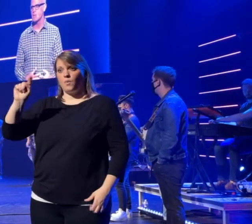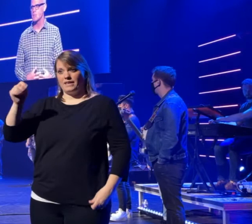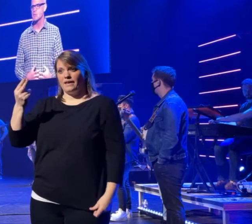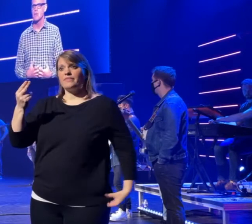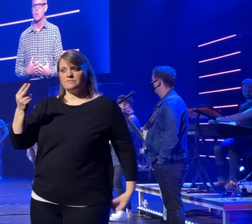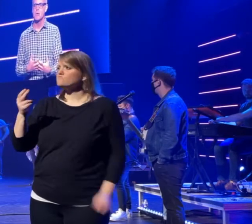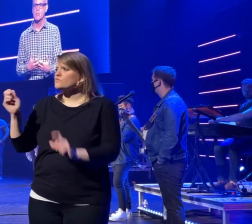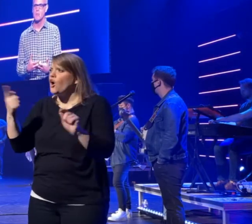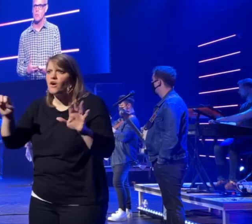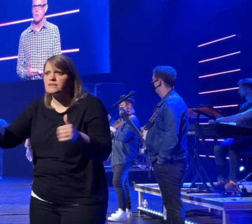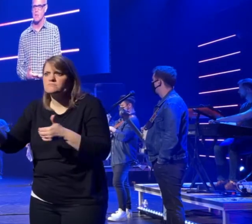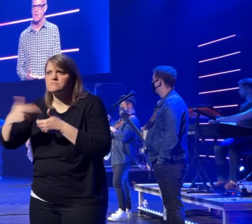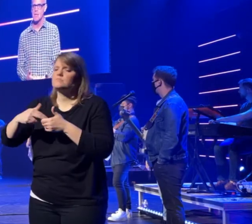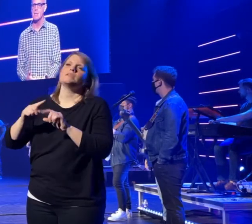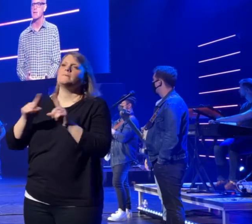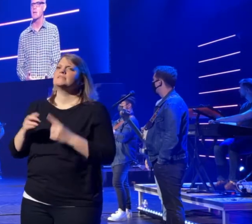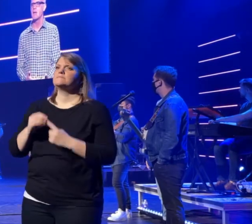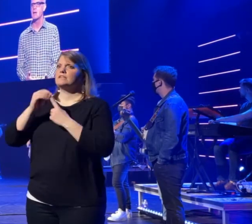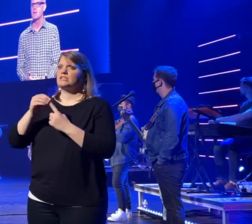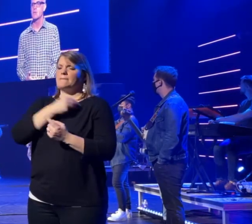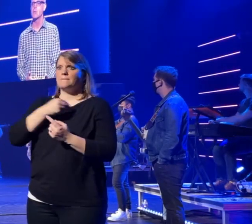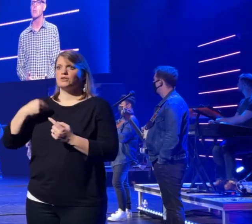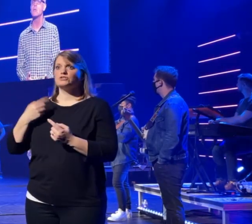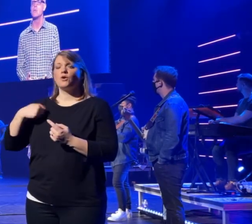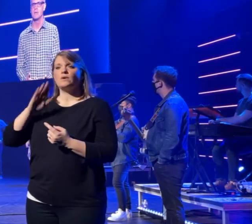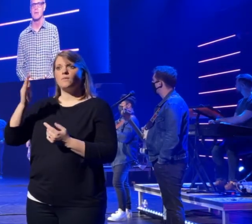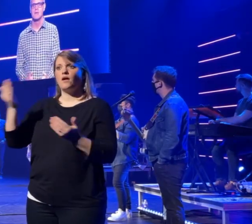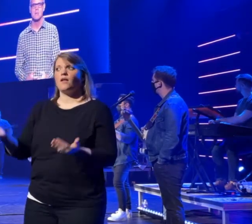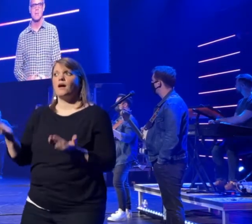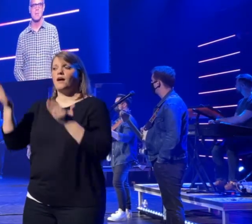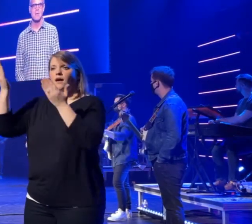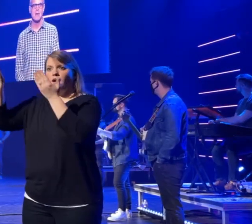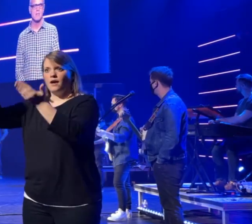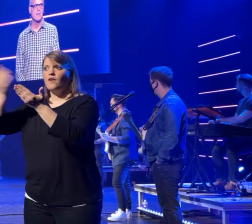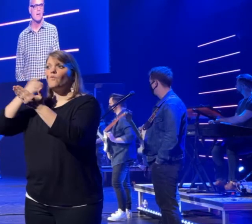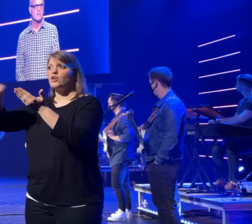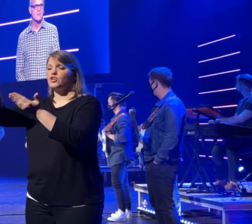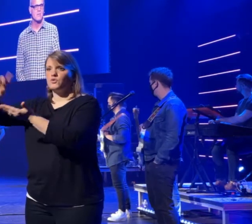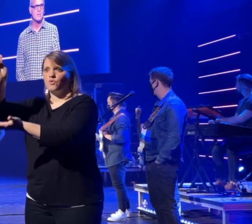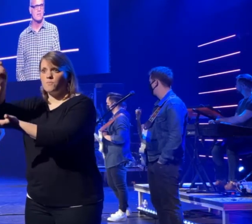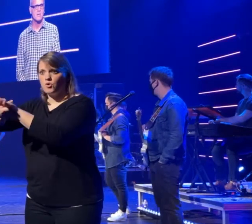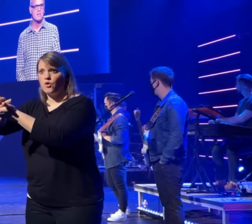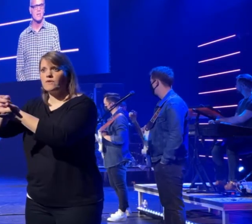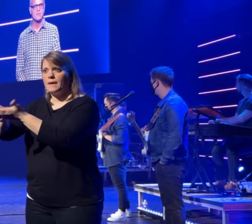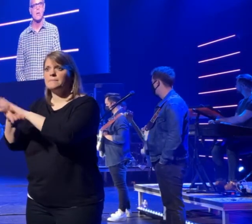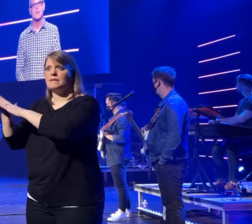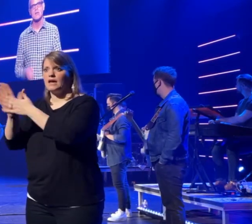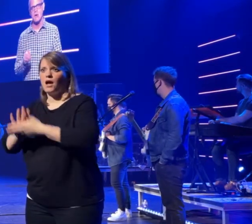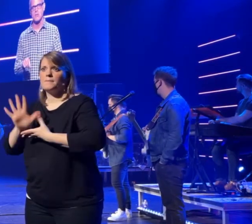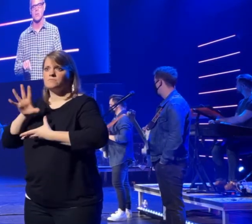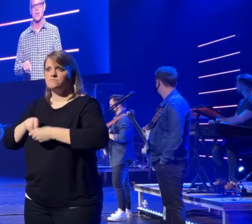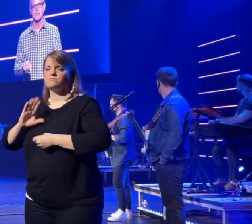the members, we're going to put forth him as our candidate for your approval to be a member of our staff. So that's very exciting. Two other